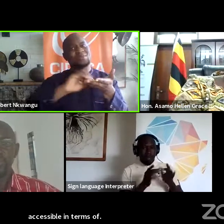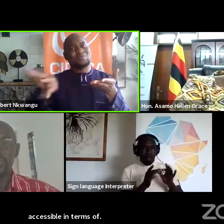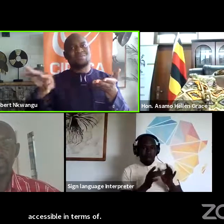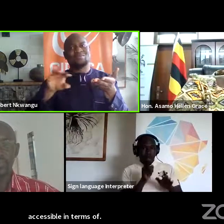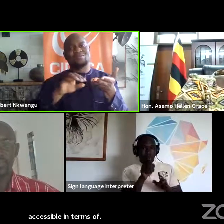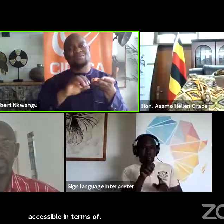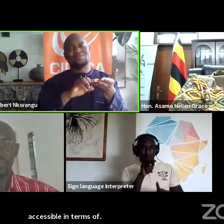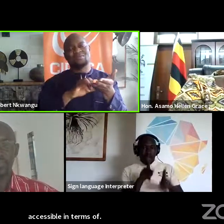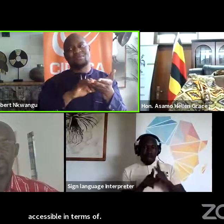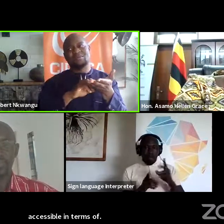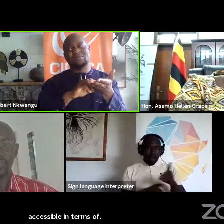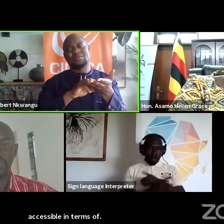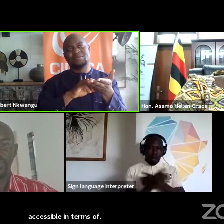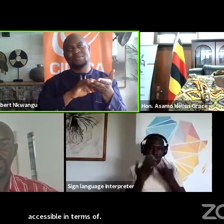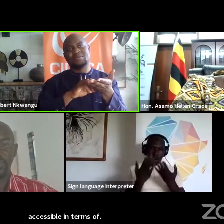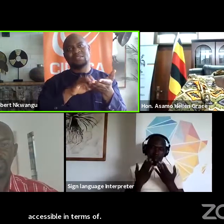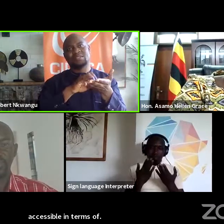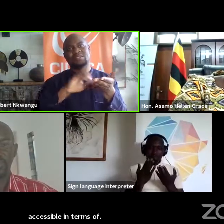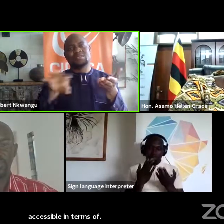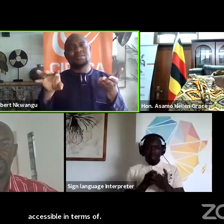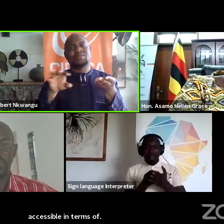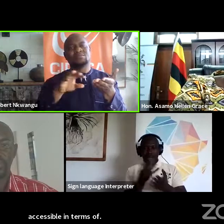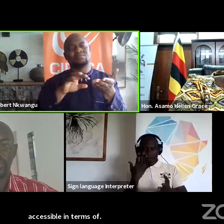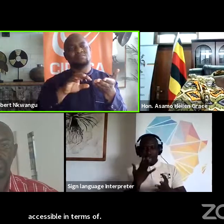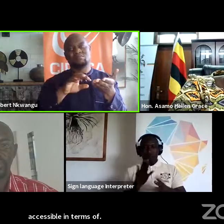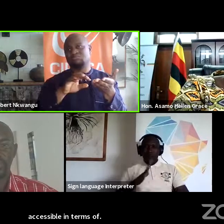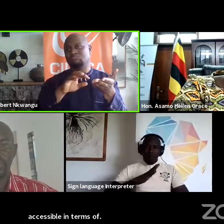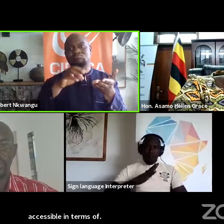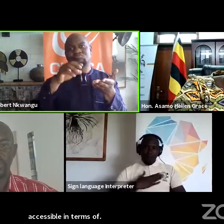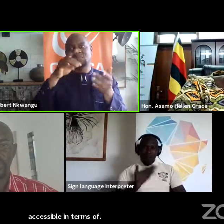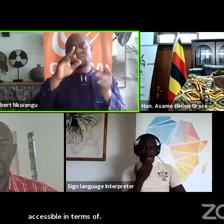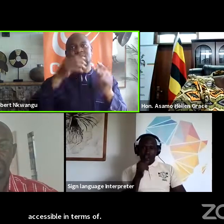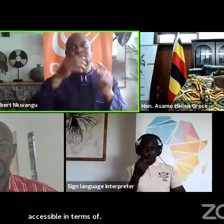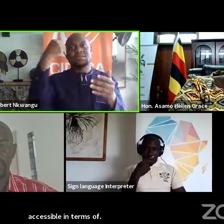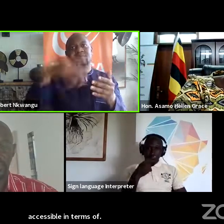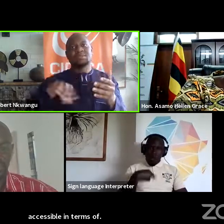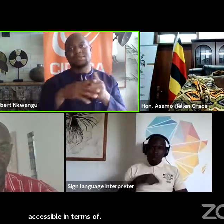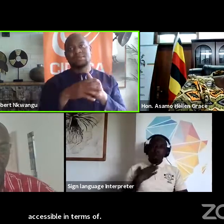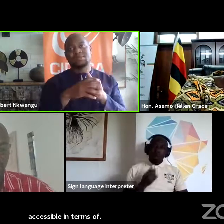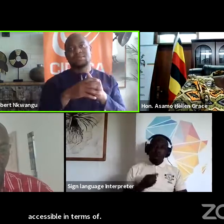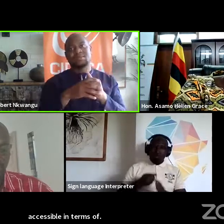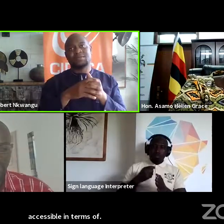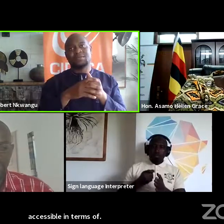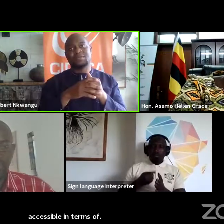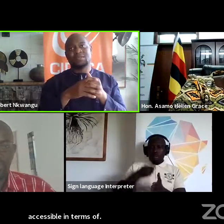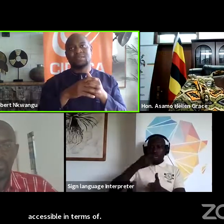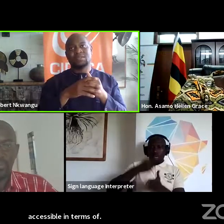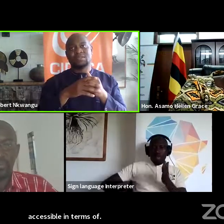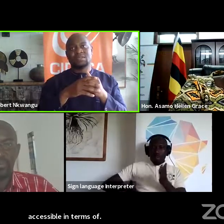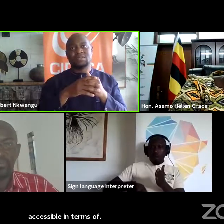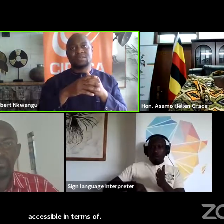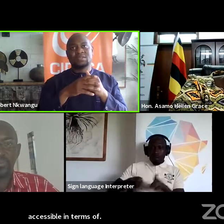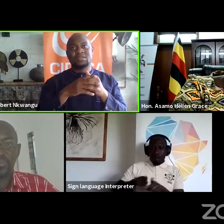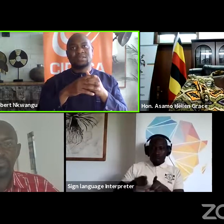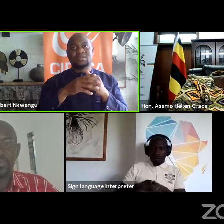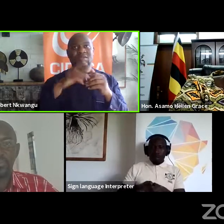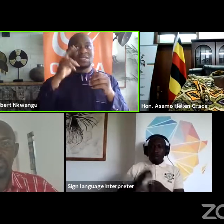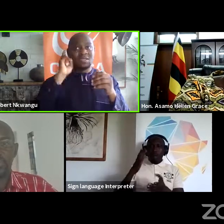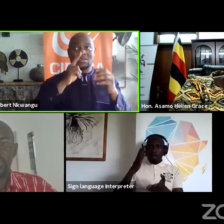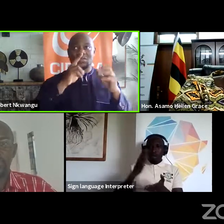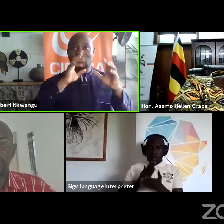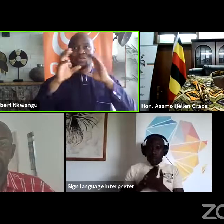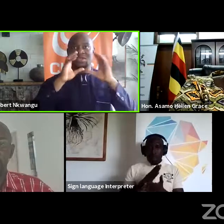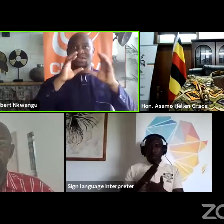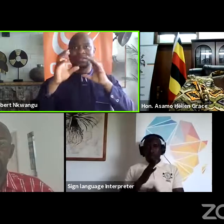with a disability is quite dear. It's quite expensive for us. We need a waiver from this because just like we said, the OTT